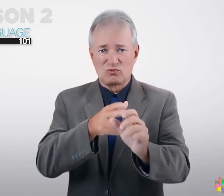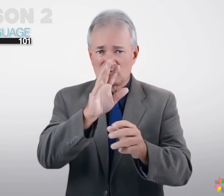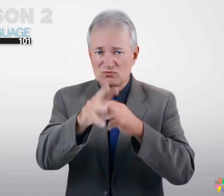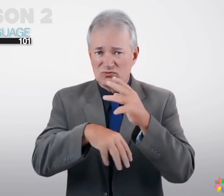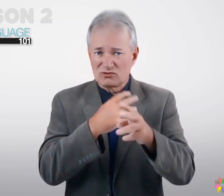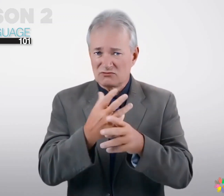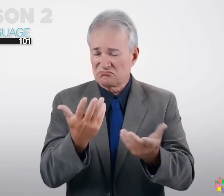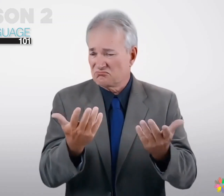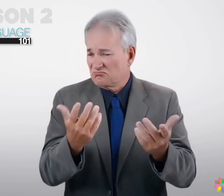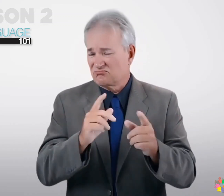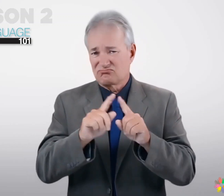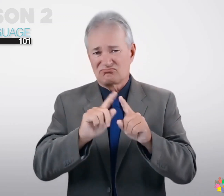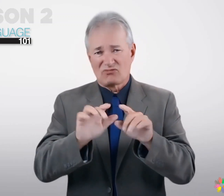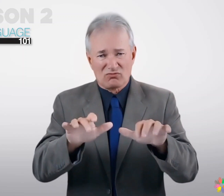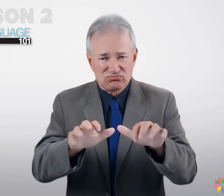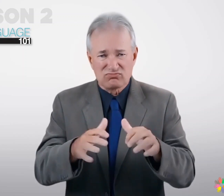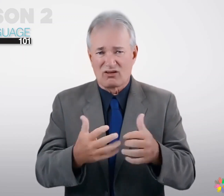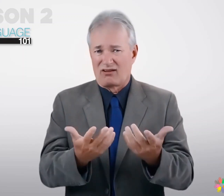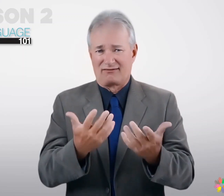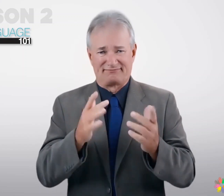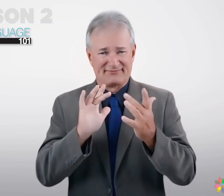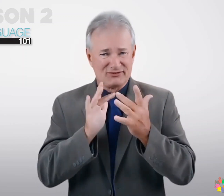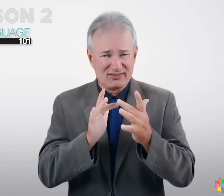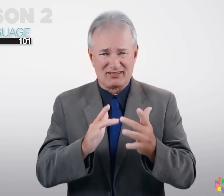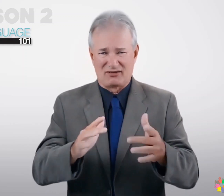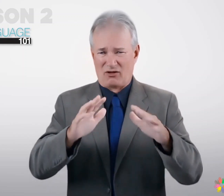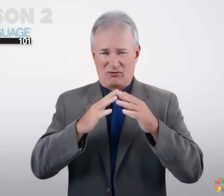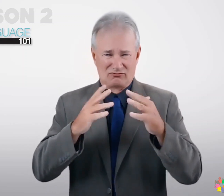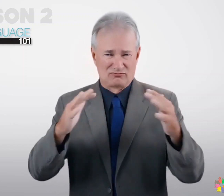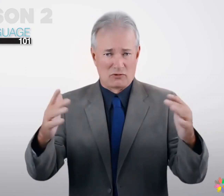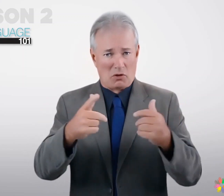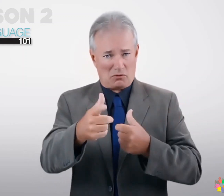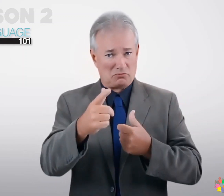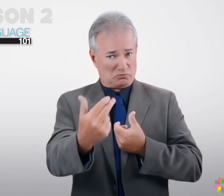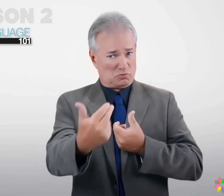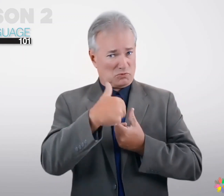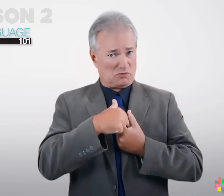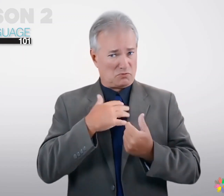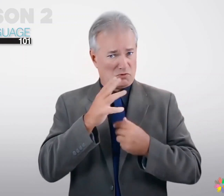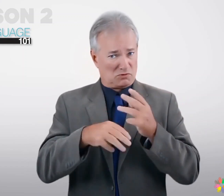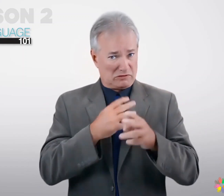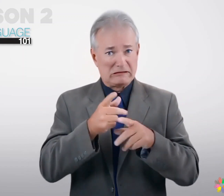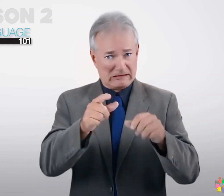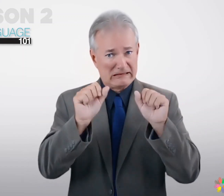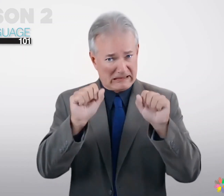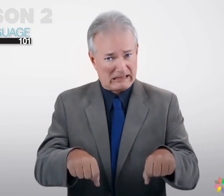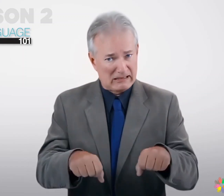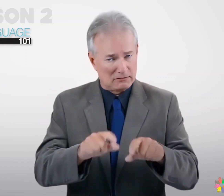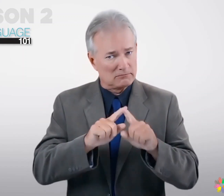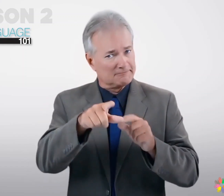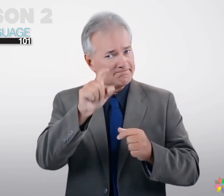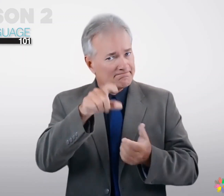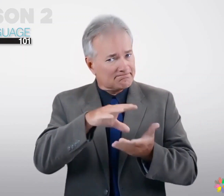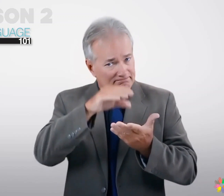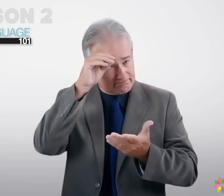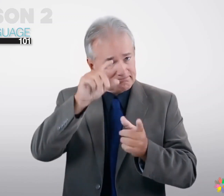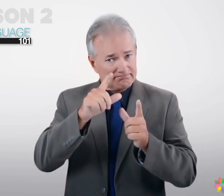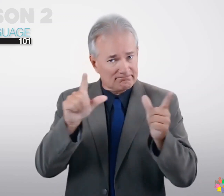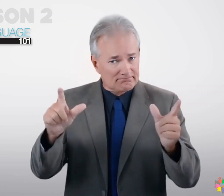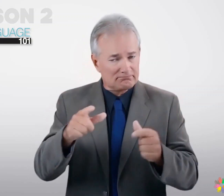and they feel they can join the hearing world through the use of technology and internet. And it's easy to join the hearing world,